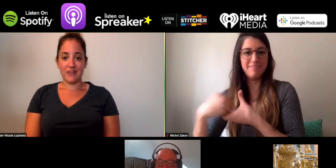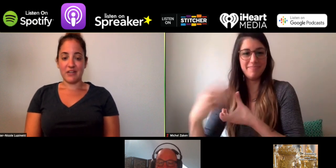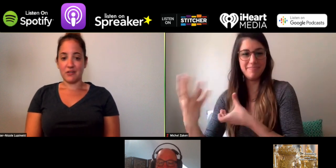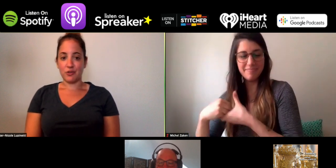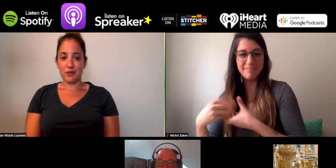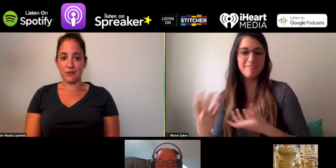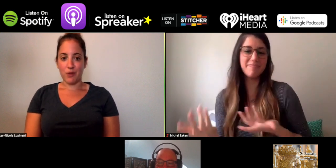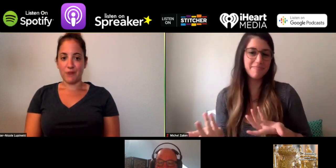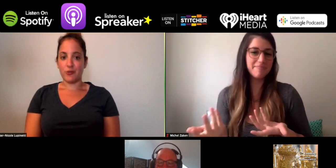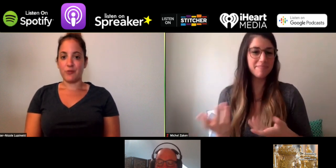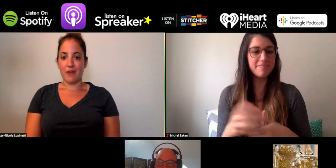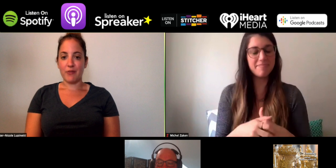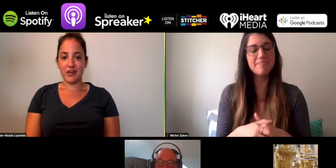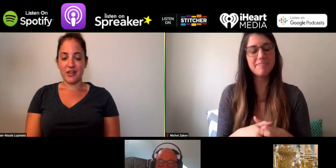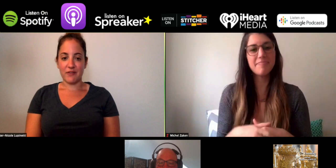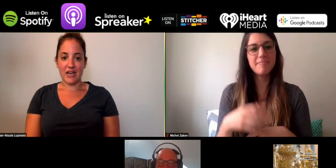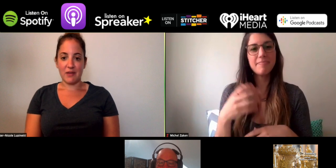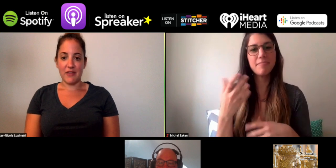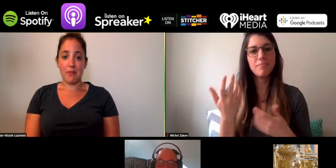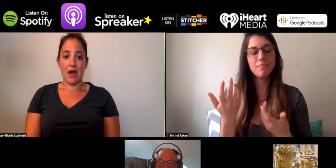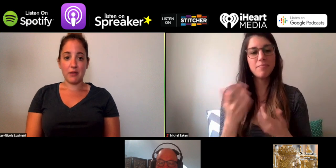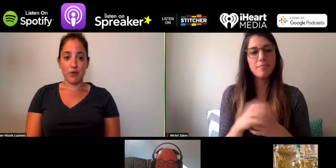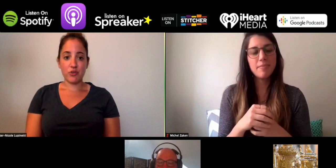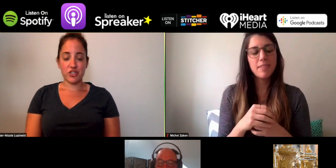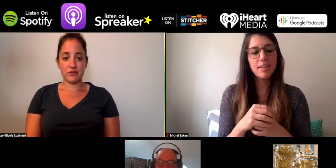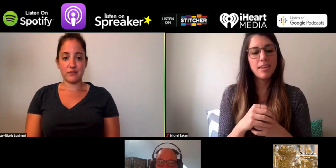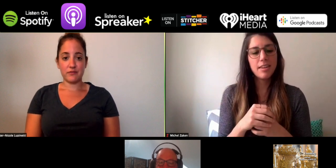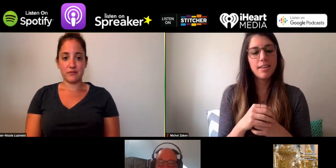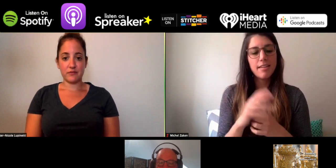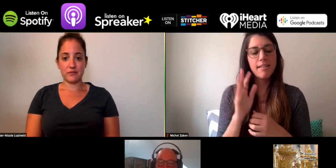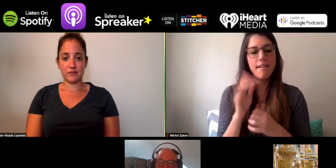And I've taken a little bit from what I've learned from everybody, and I've kind of made that my approach.